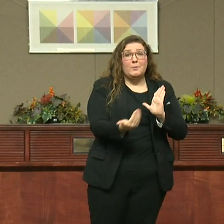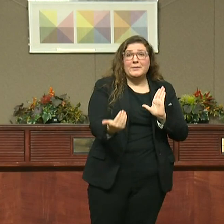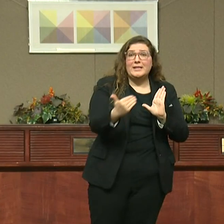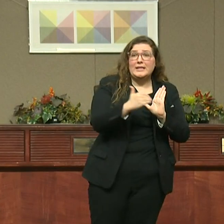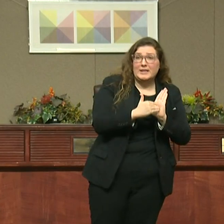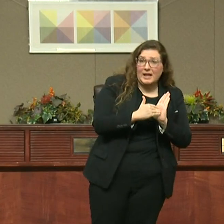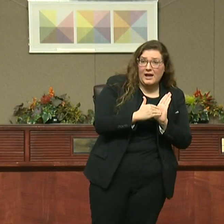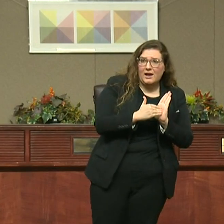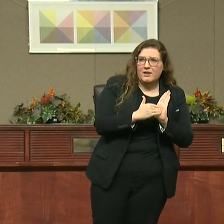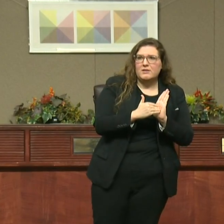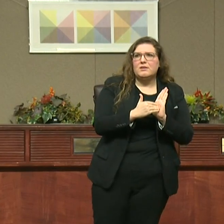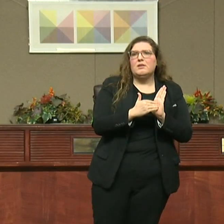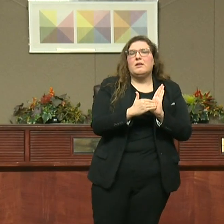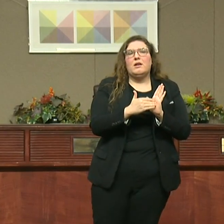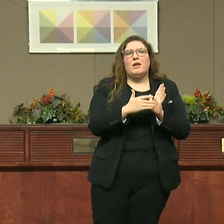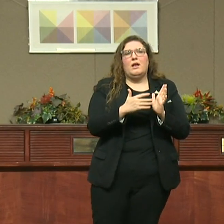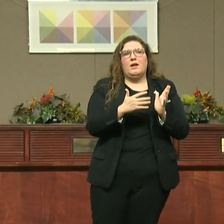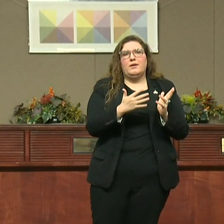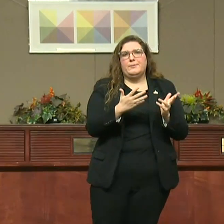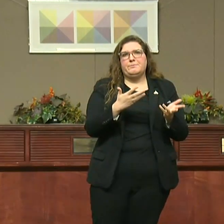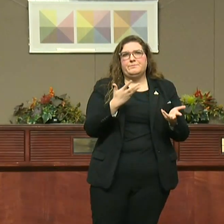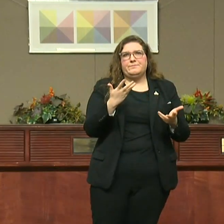in various ways.